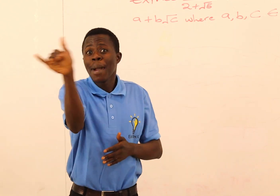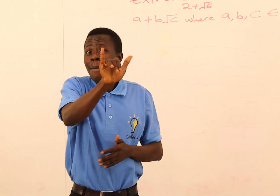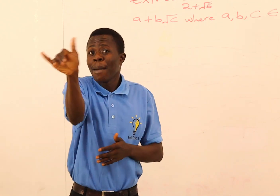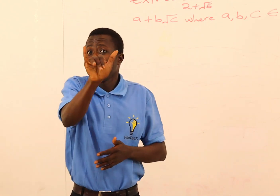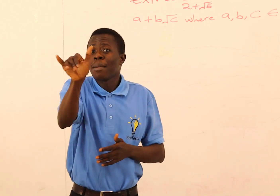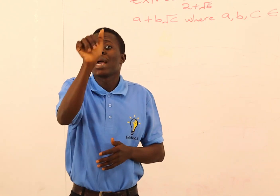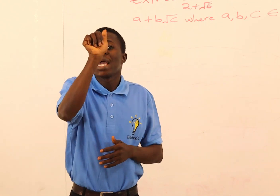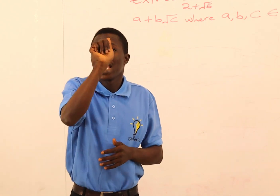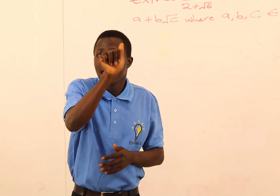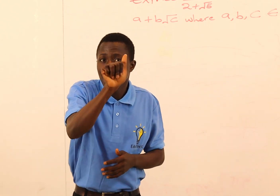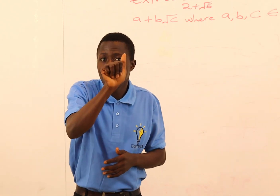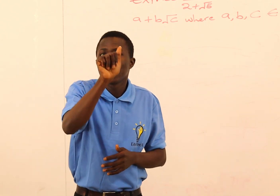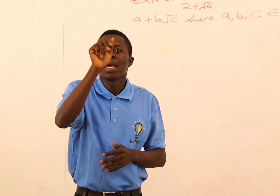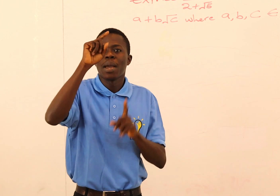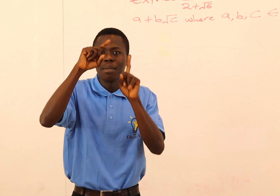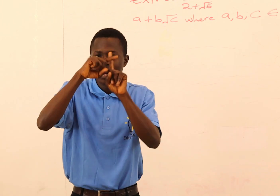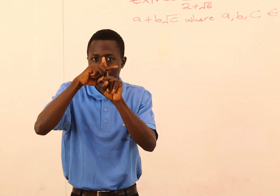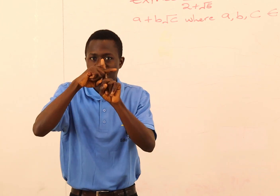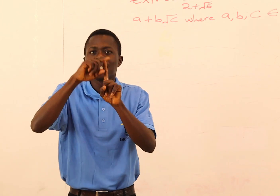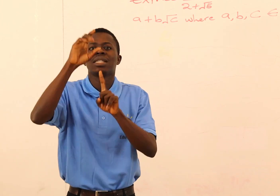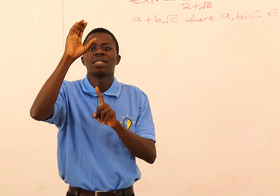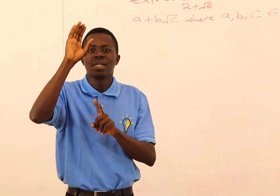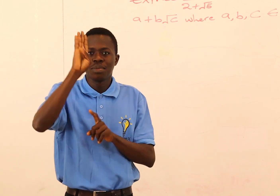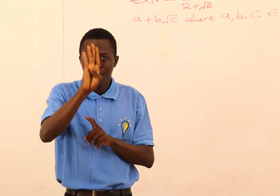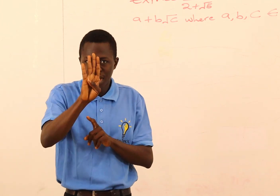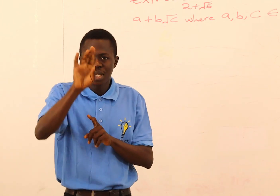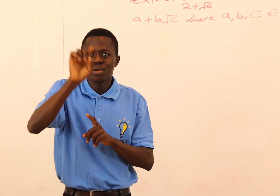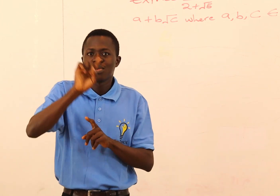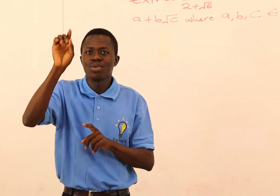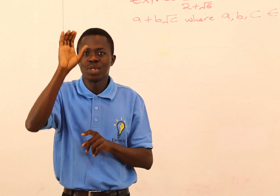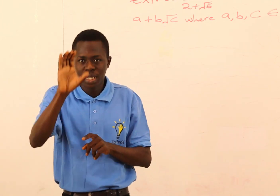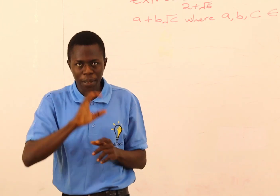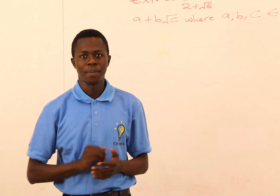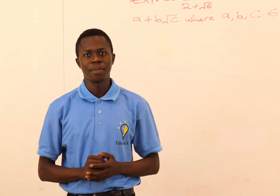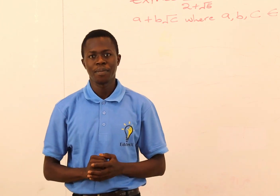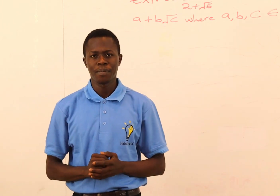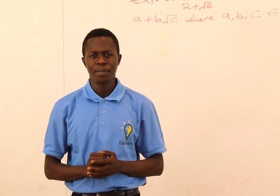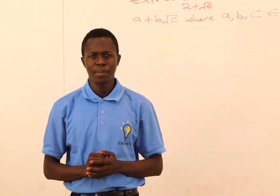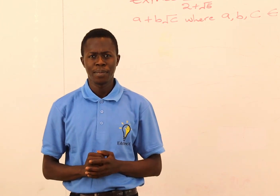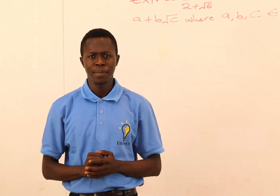exactly as you are seeing a plus b square root of c.